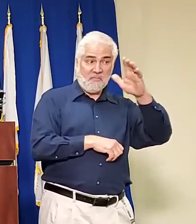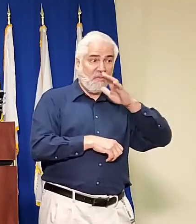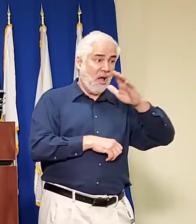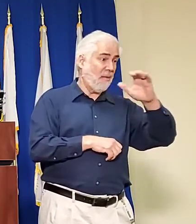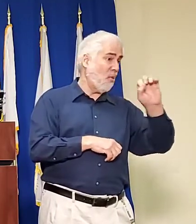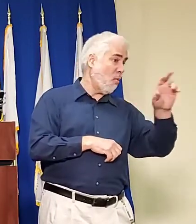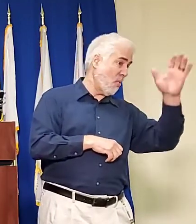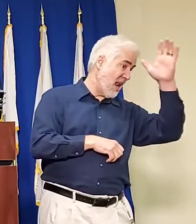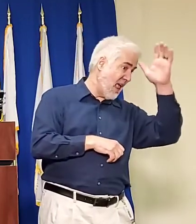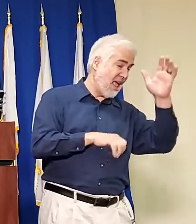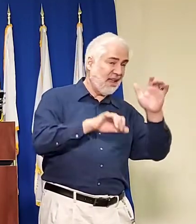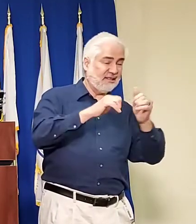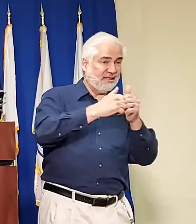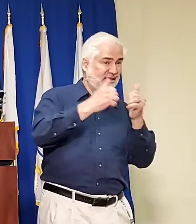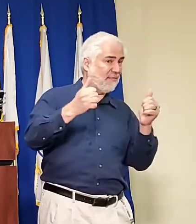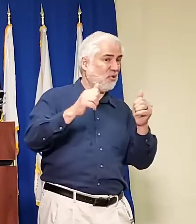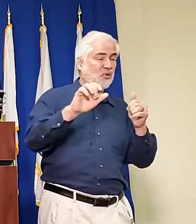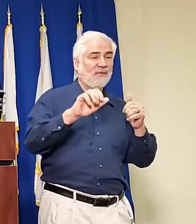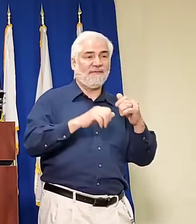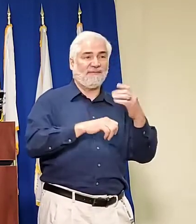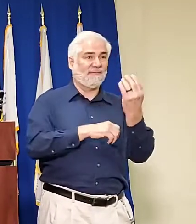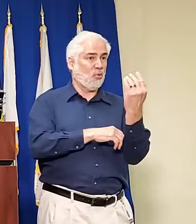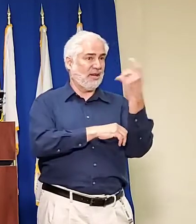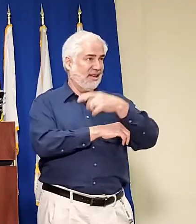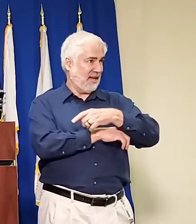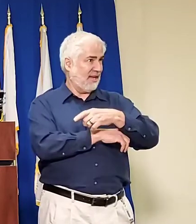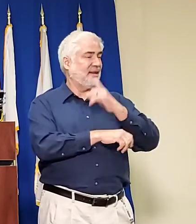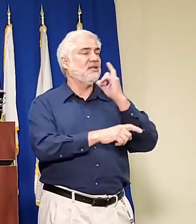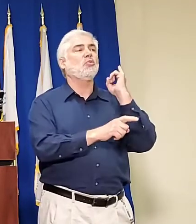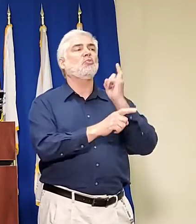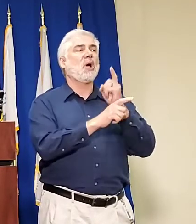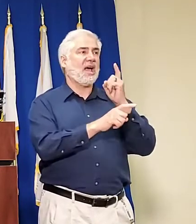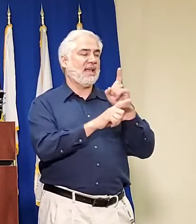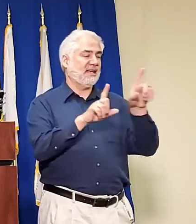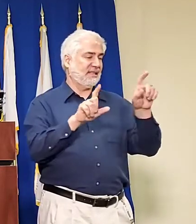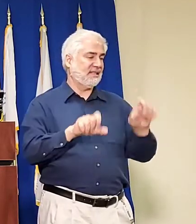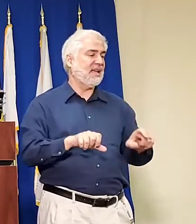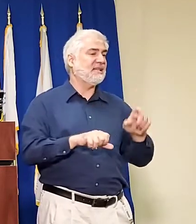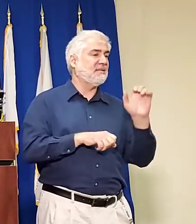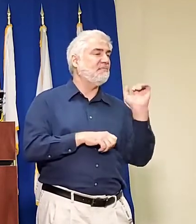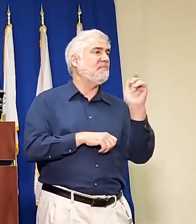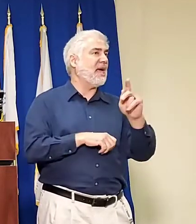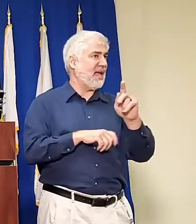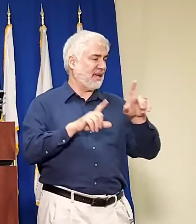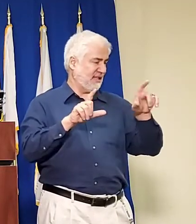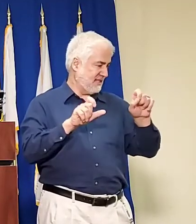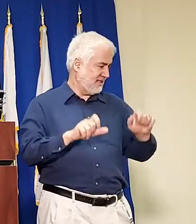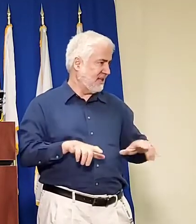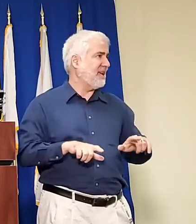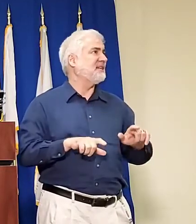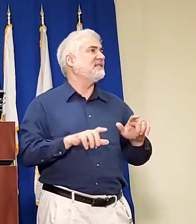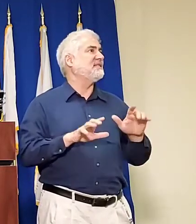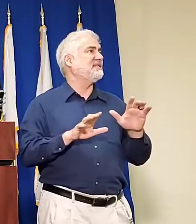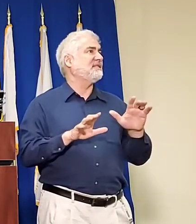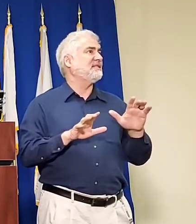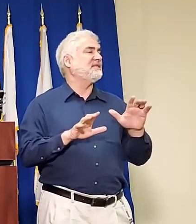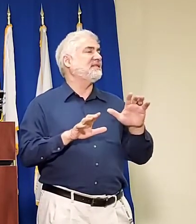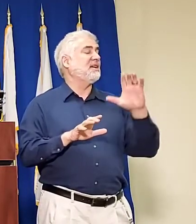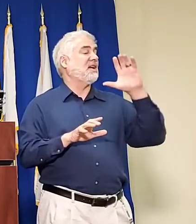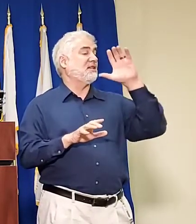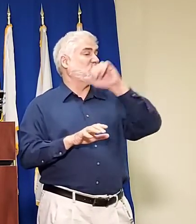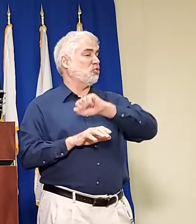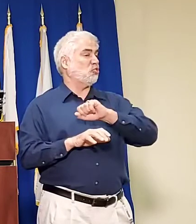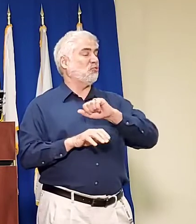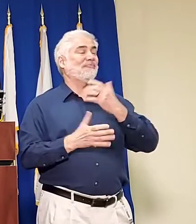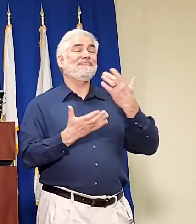14 days. Once the test result comes back. Okay. So essentially when you get the test, you have to make an assumption